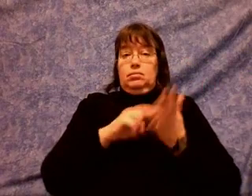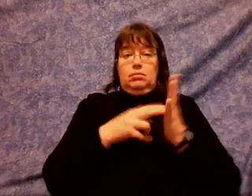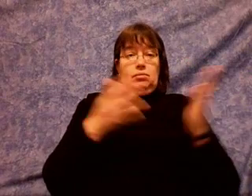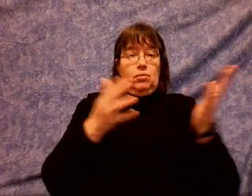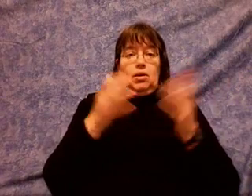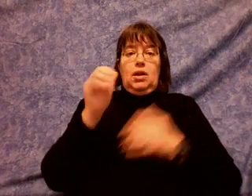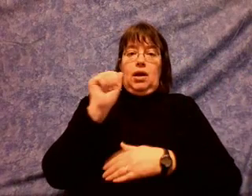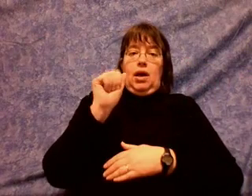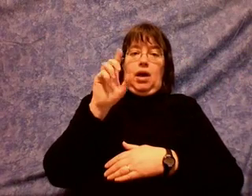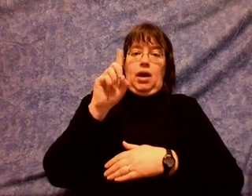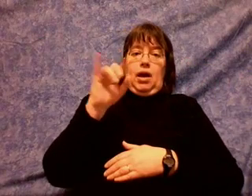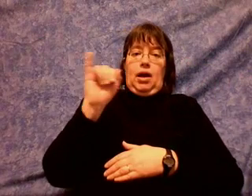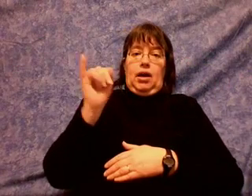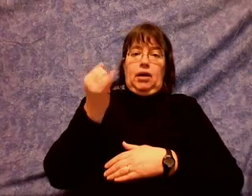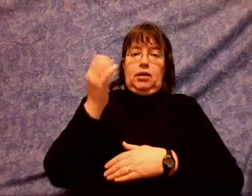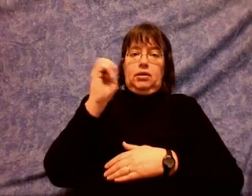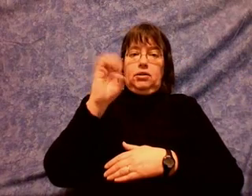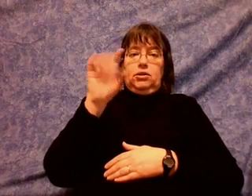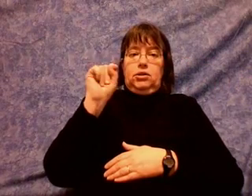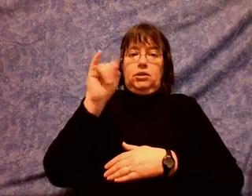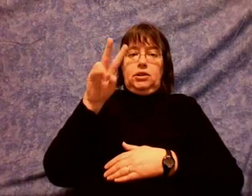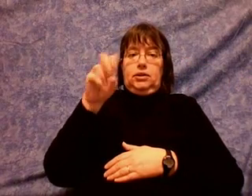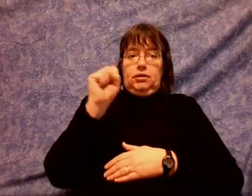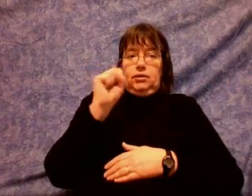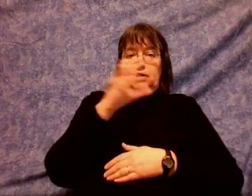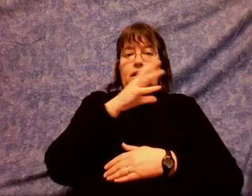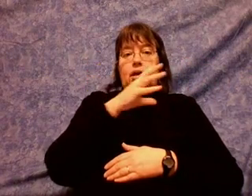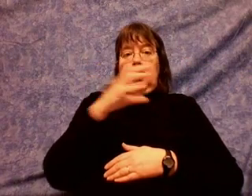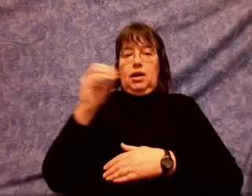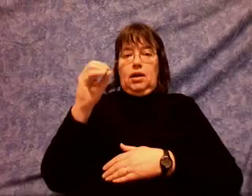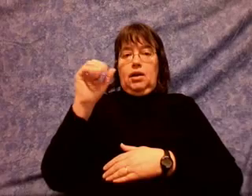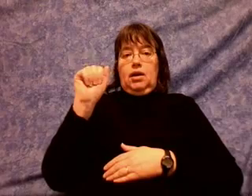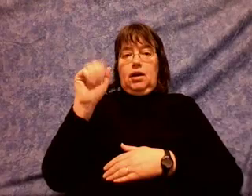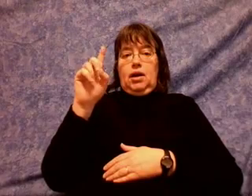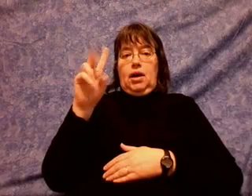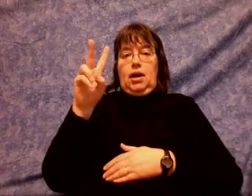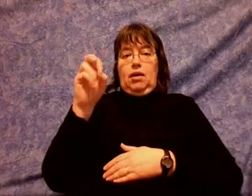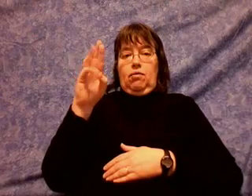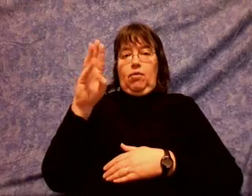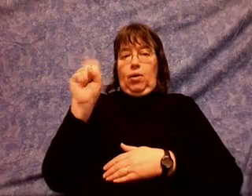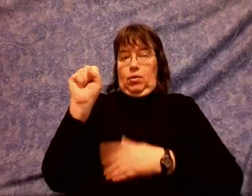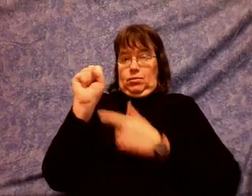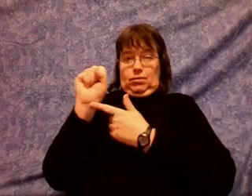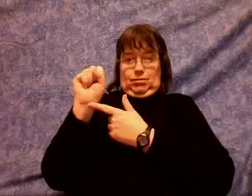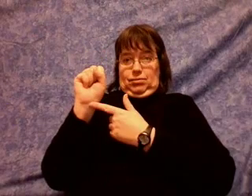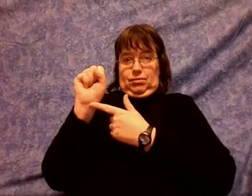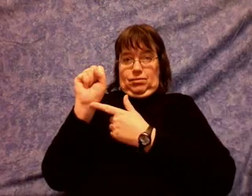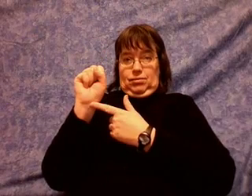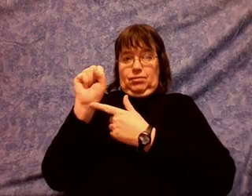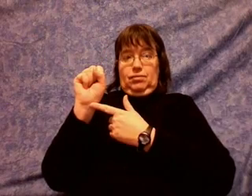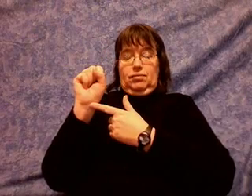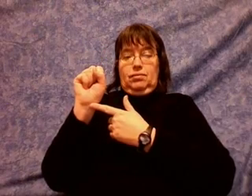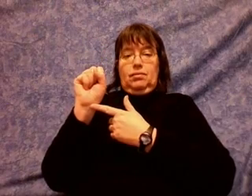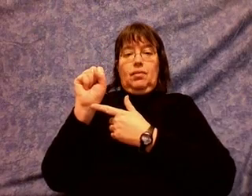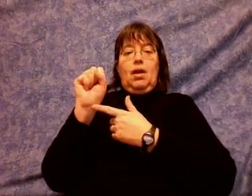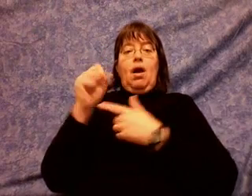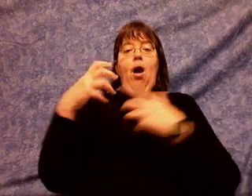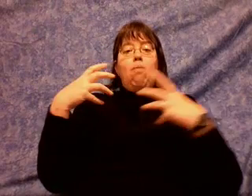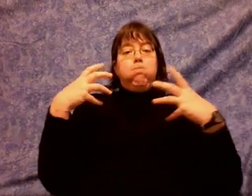has meaning too. There are adjectives and adverbs that occur on the